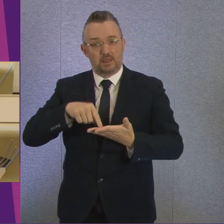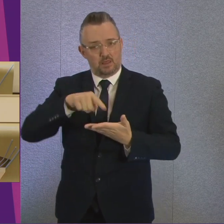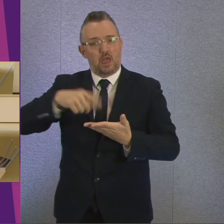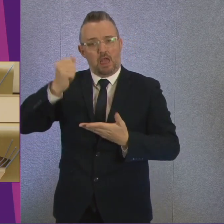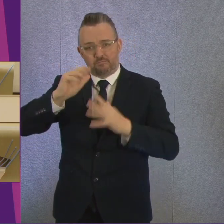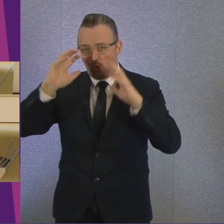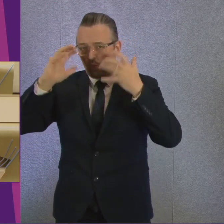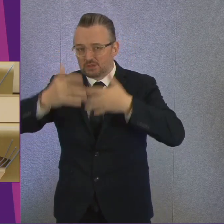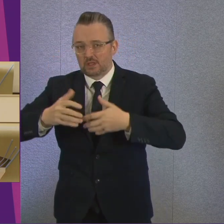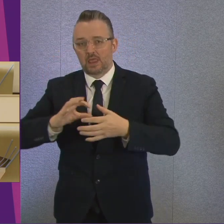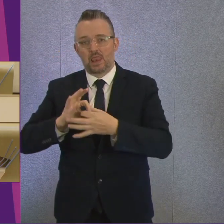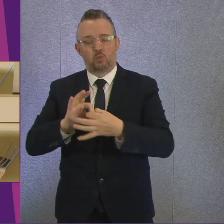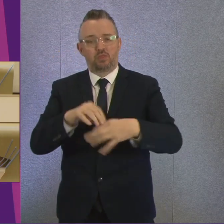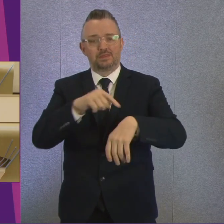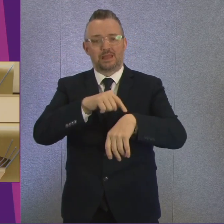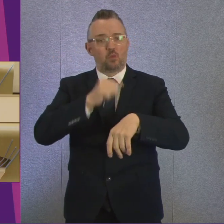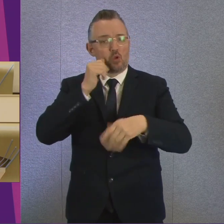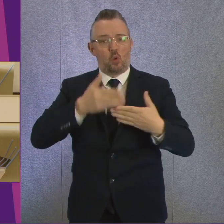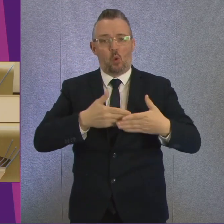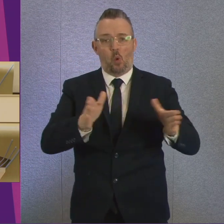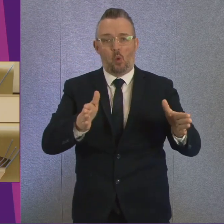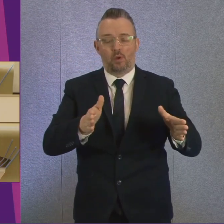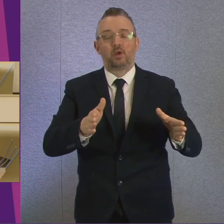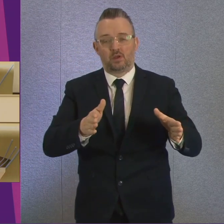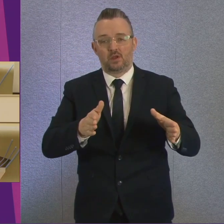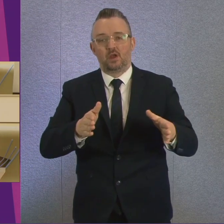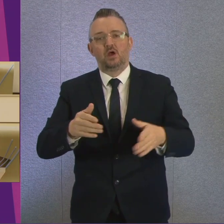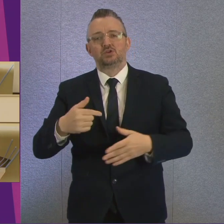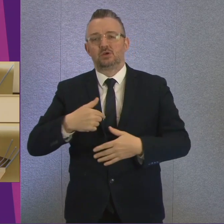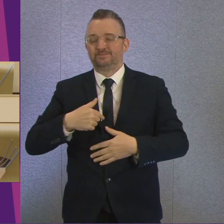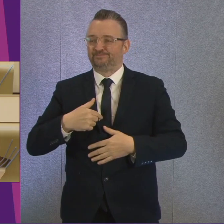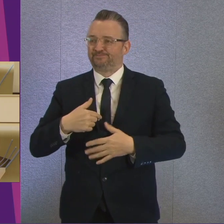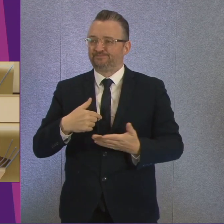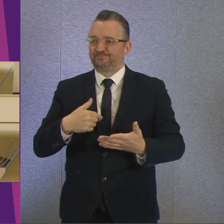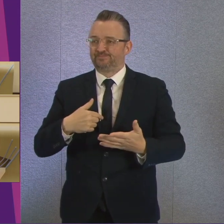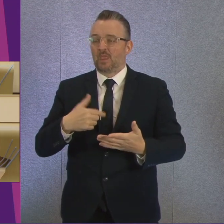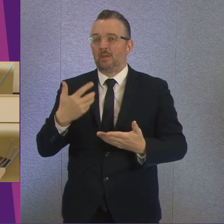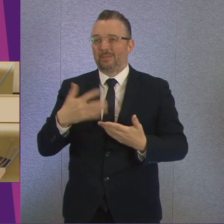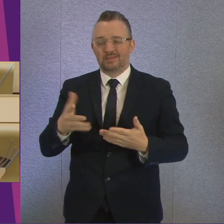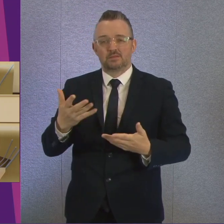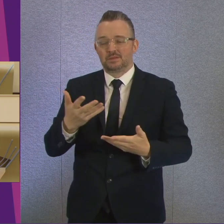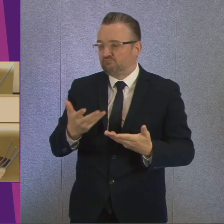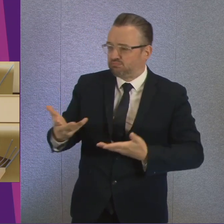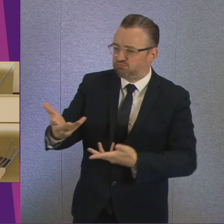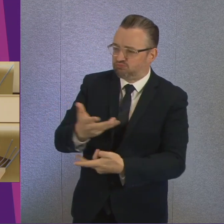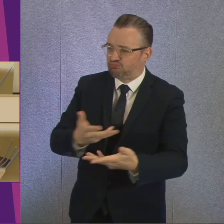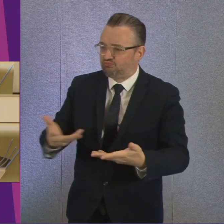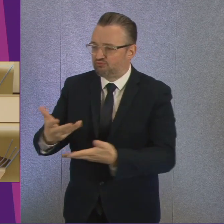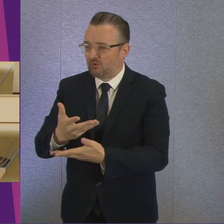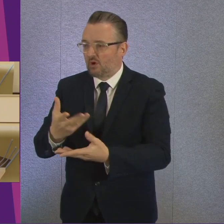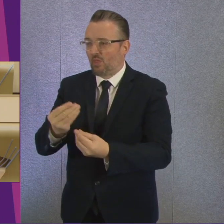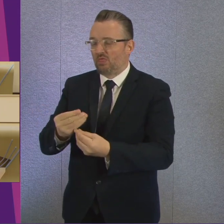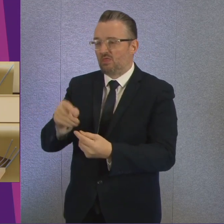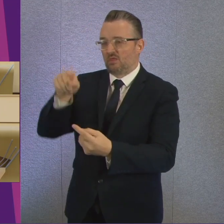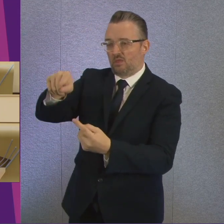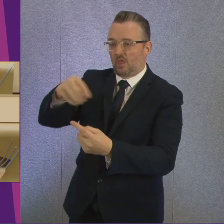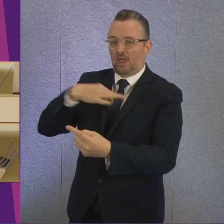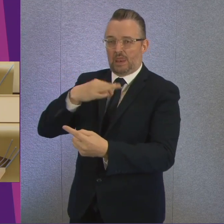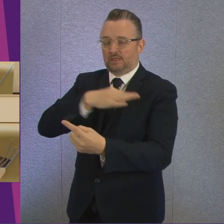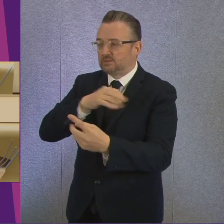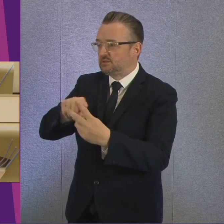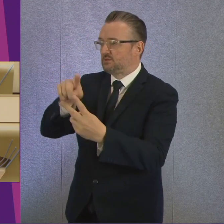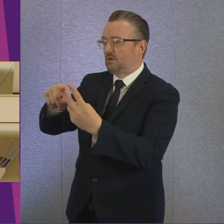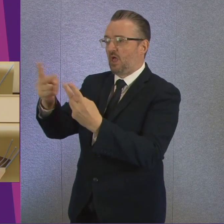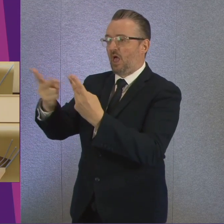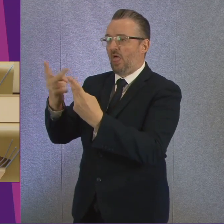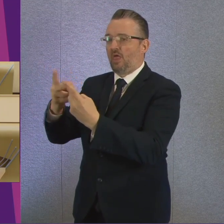concerns, and I know that since that time there have been a number of discussions between them and others and the